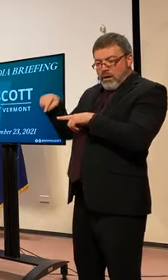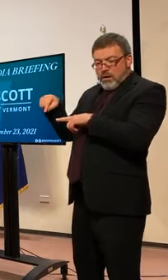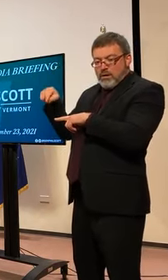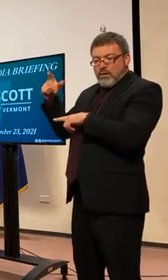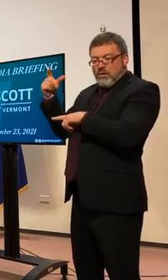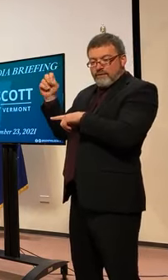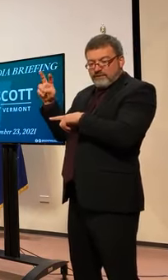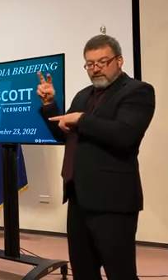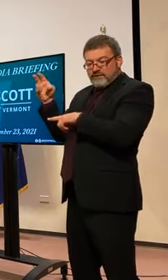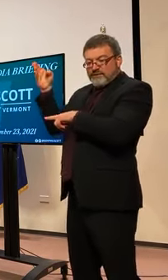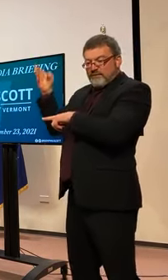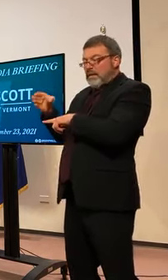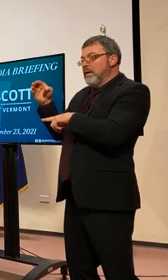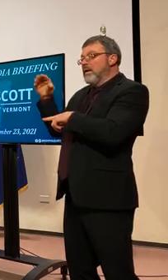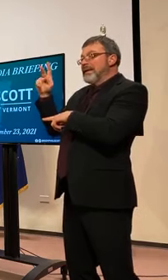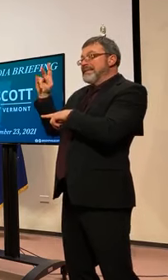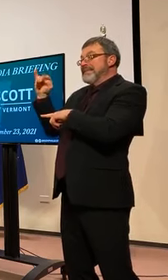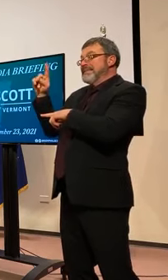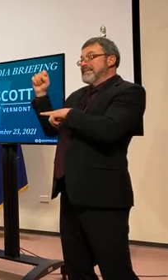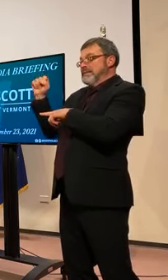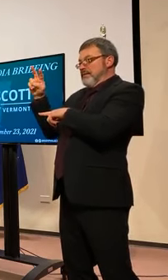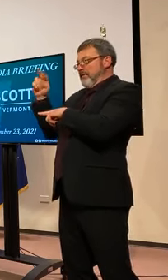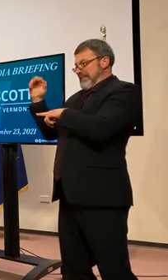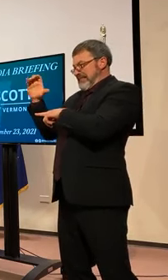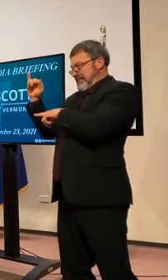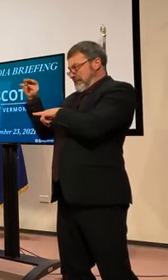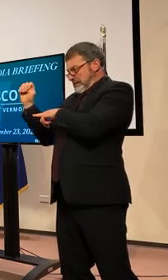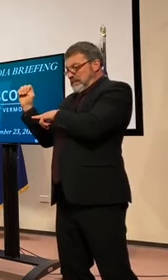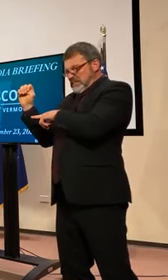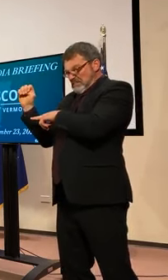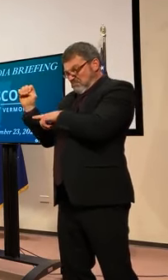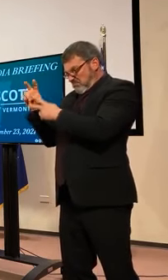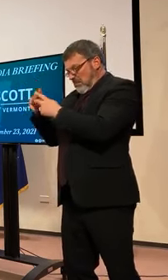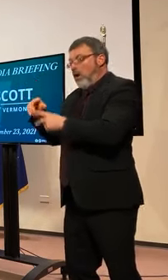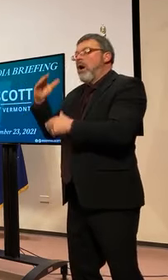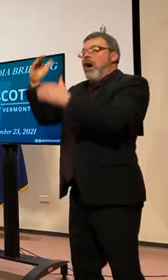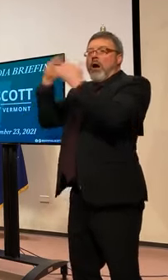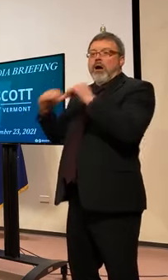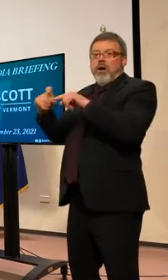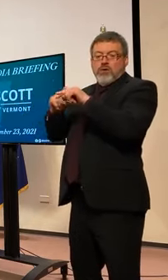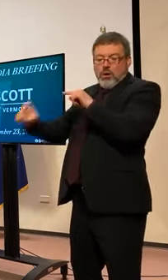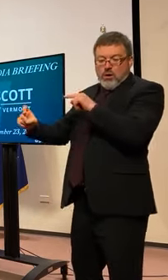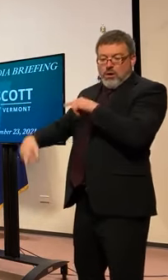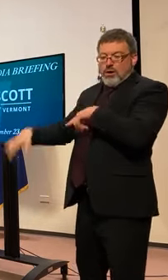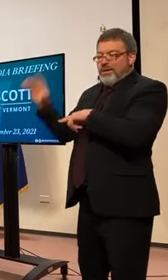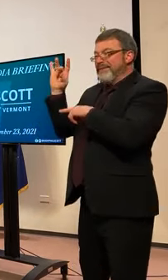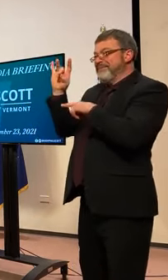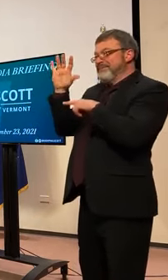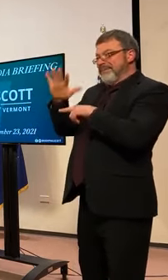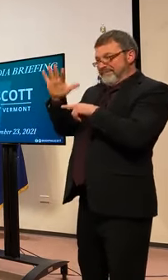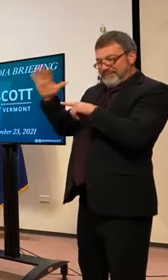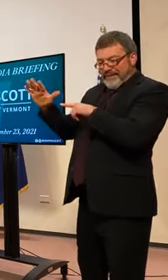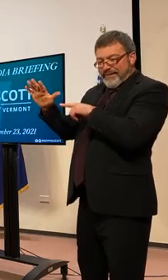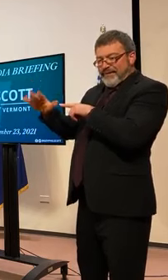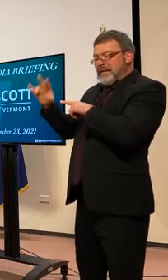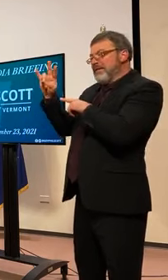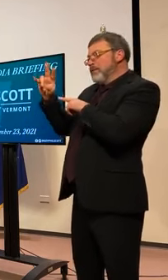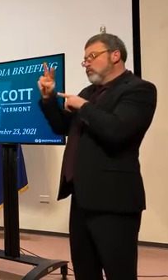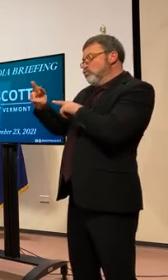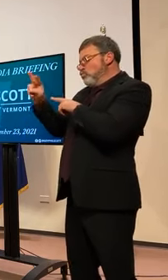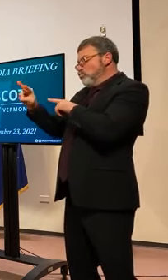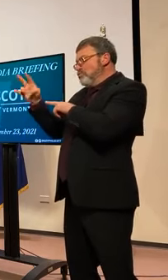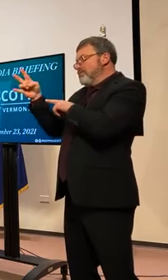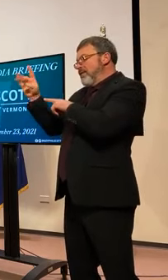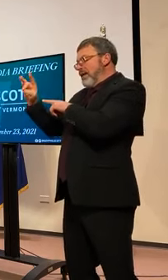healthvermont.gov/kidsvaccine or by contacting your local pharmacy or doctor's office. You can also call the call center at